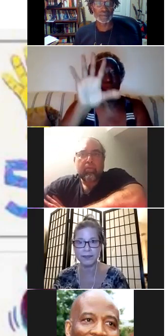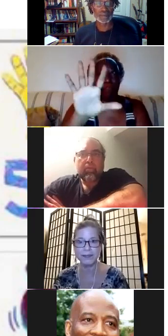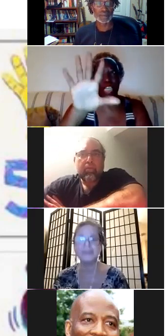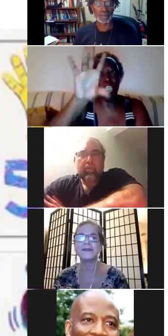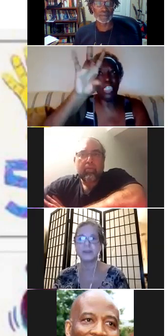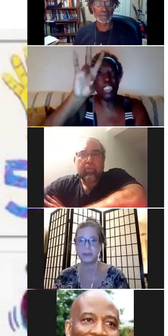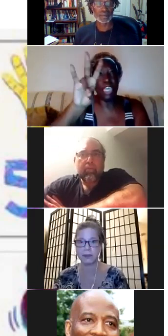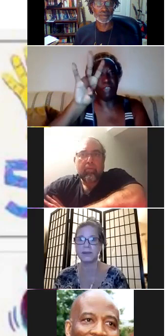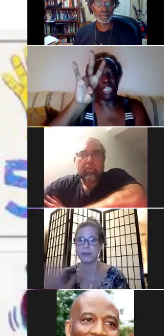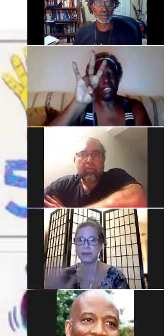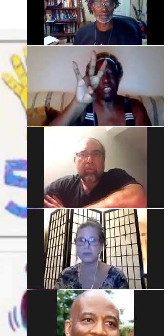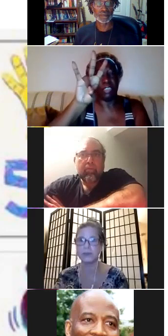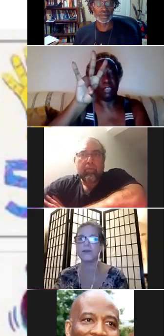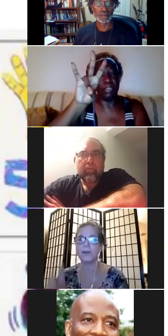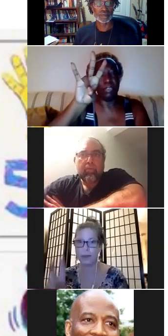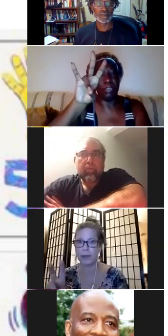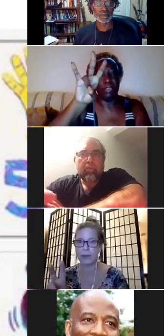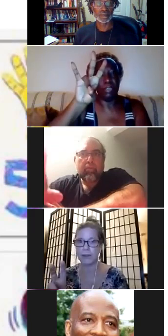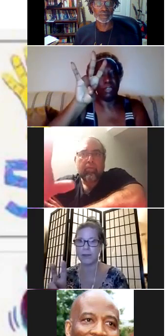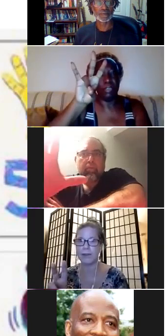57, 57.